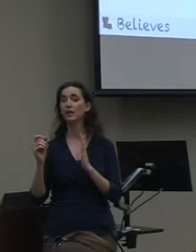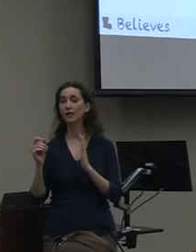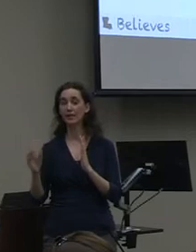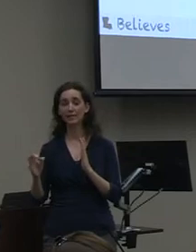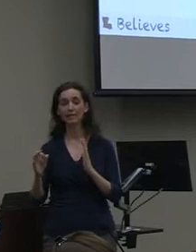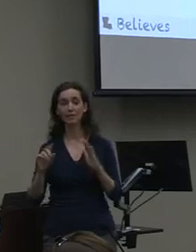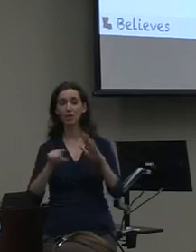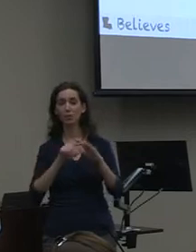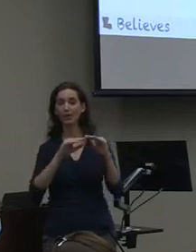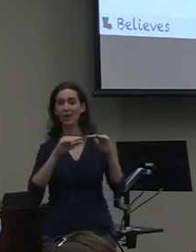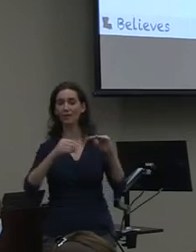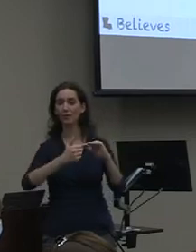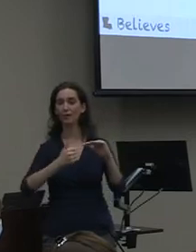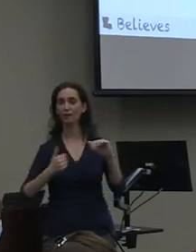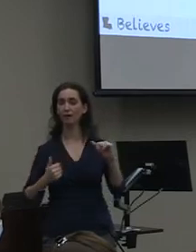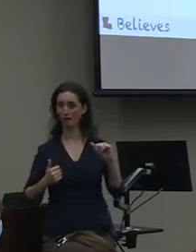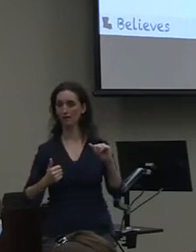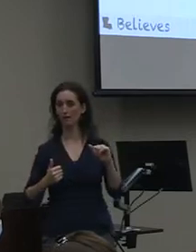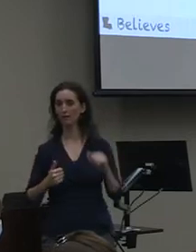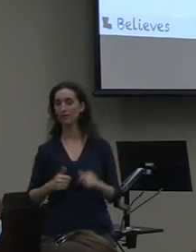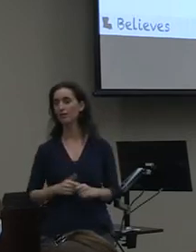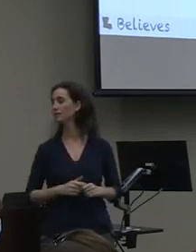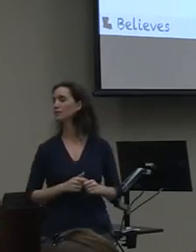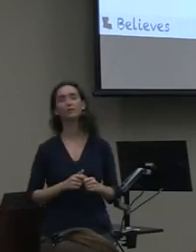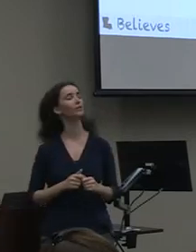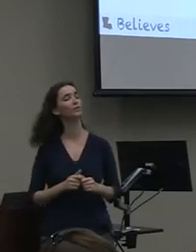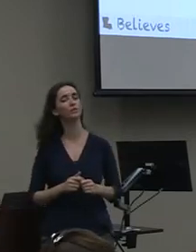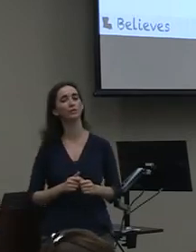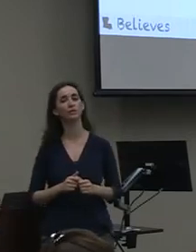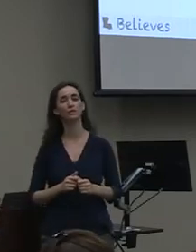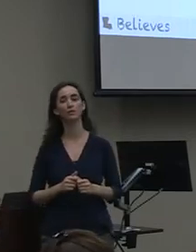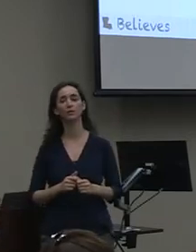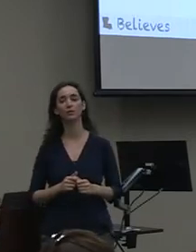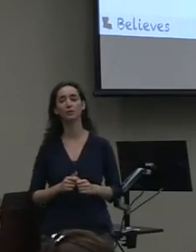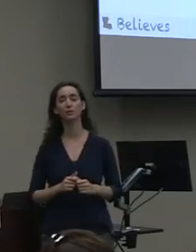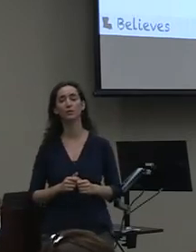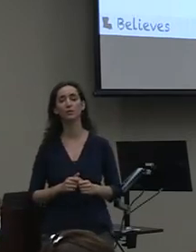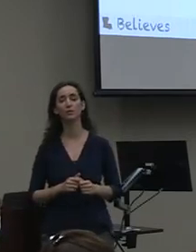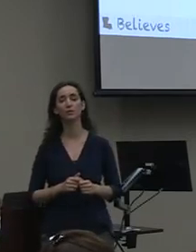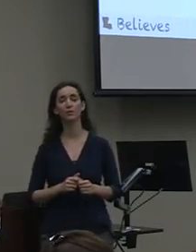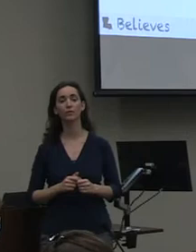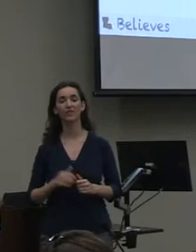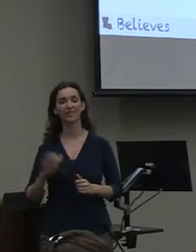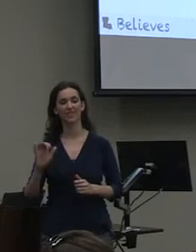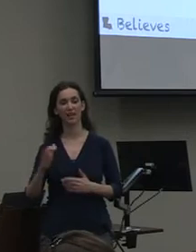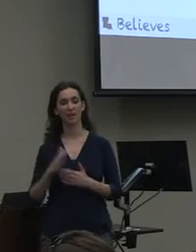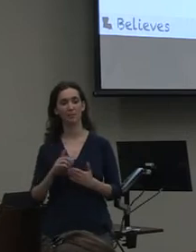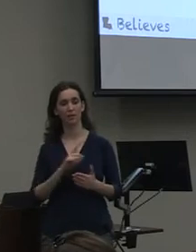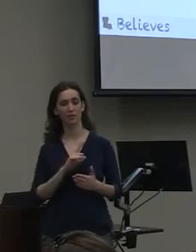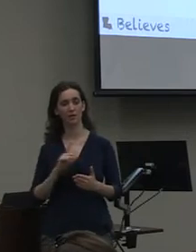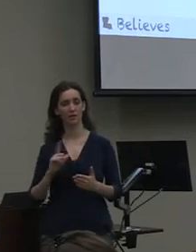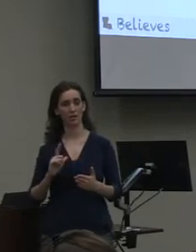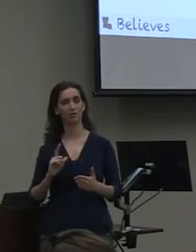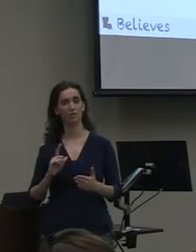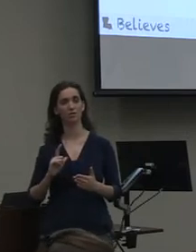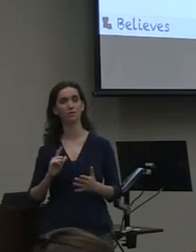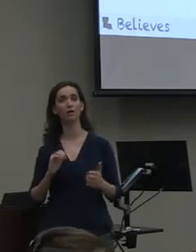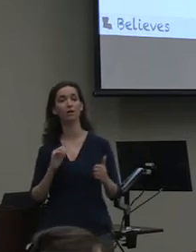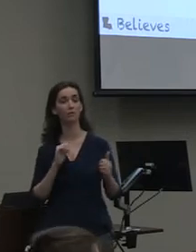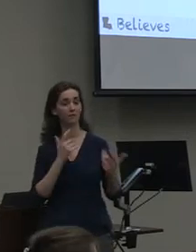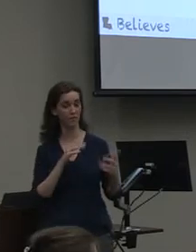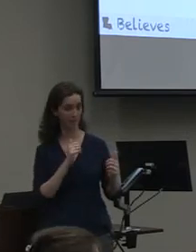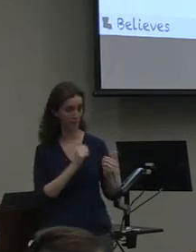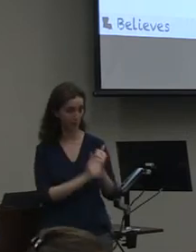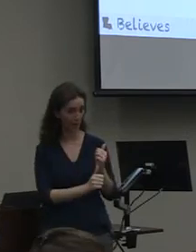below grade level in their literacy skills. This particular piece of legislation was passed but